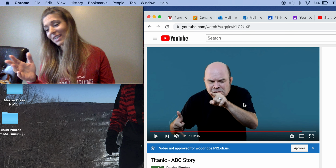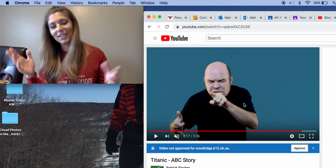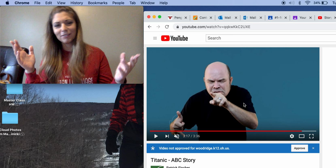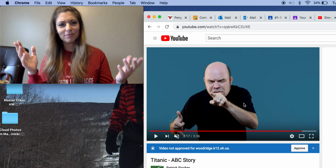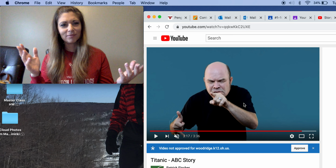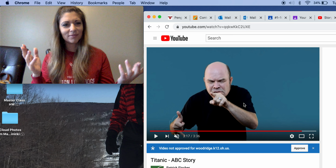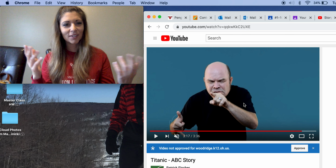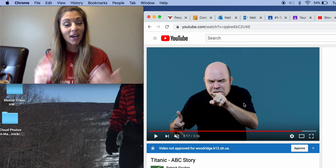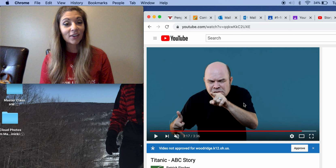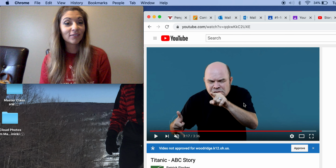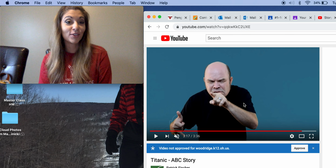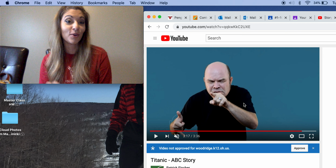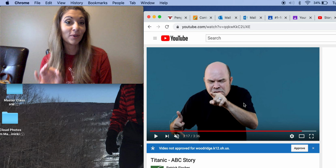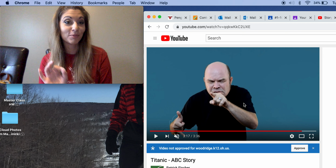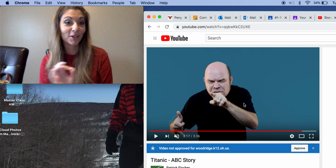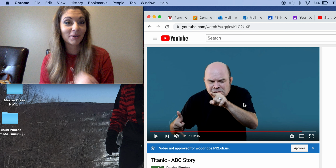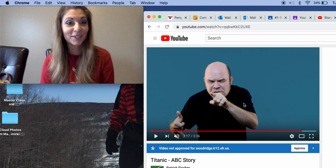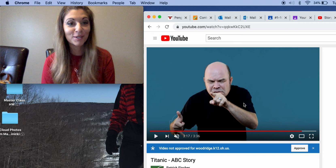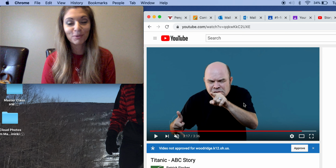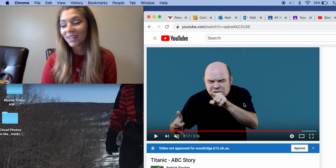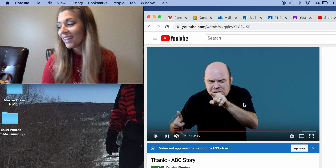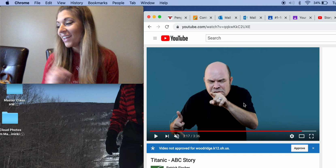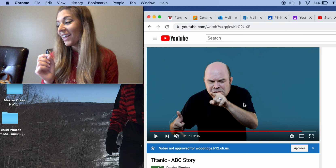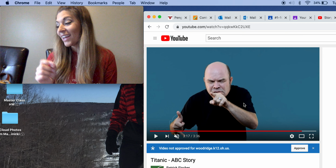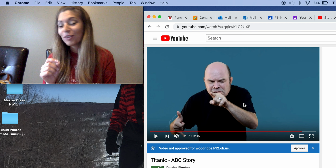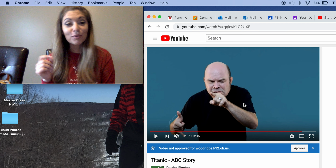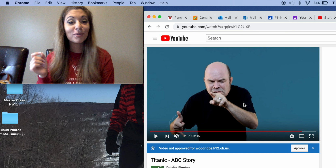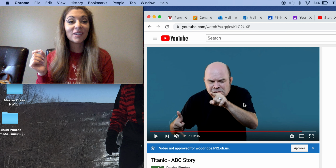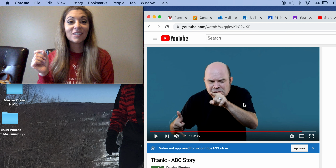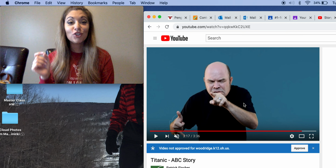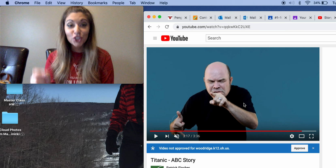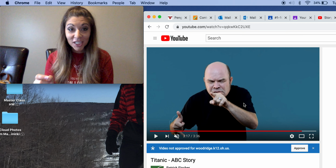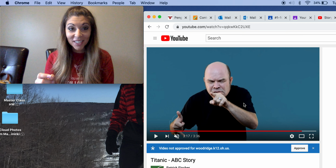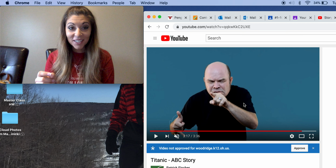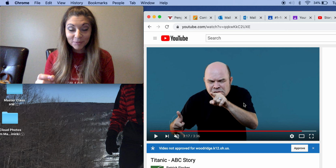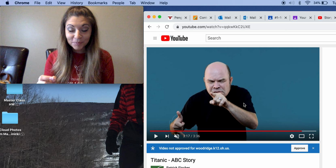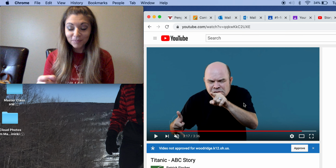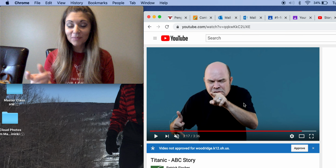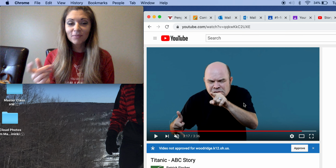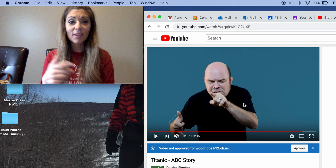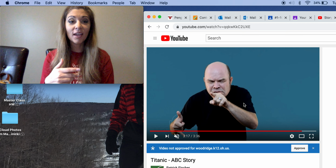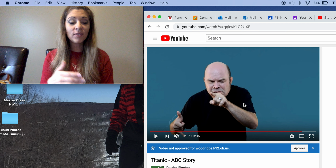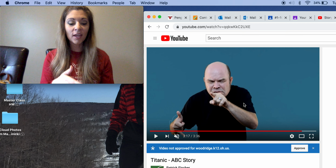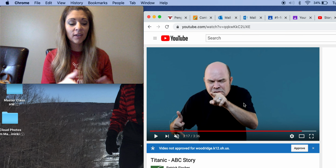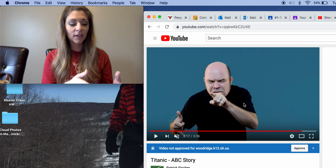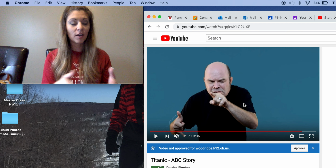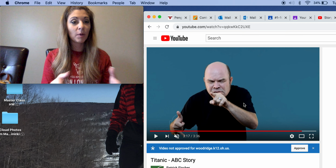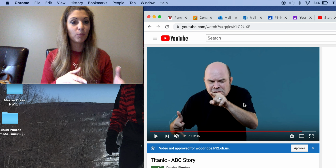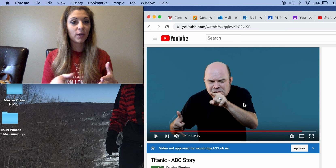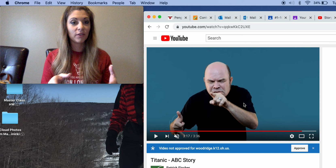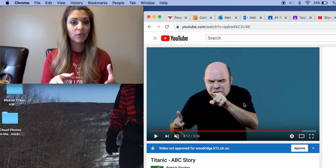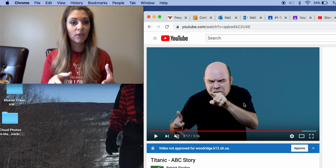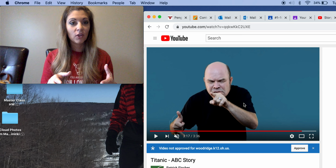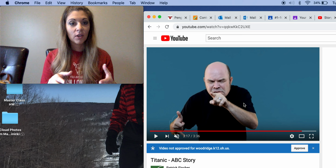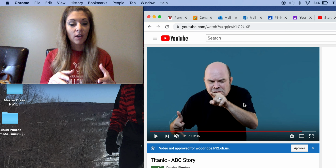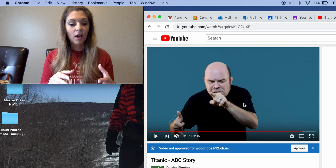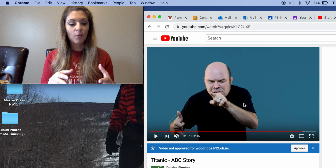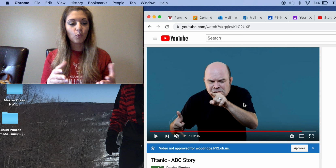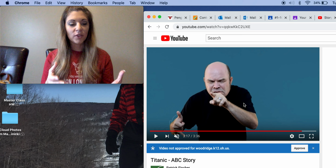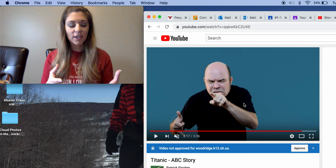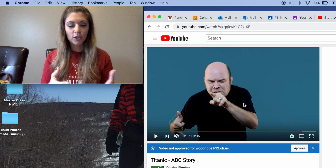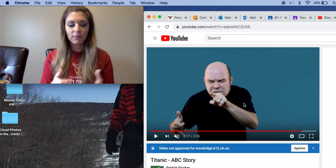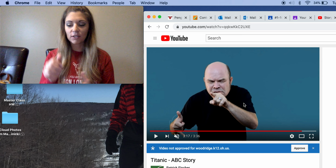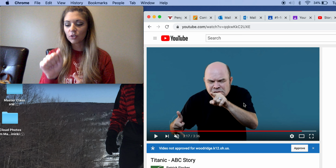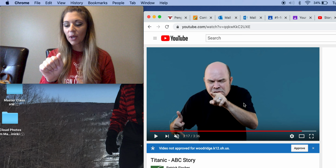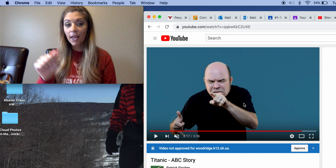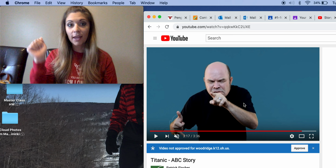through Z. I don't even know what I'm talking about at this point. A through G, and then come up with